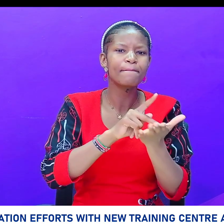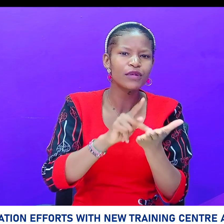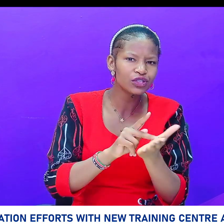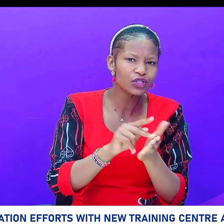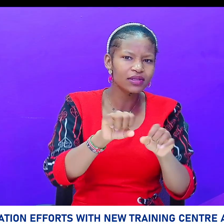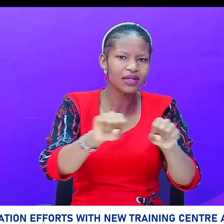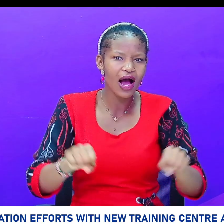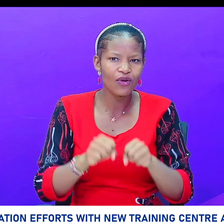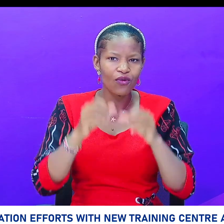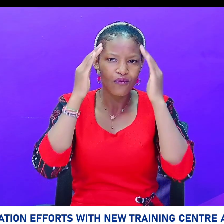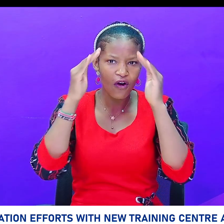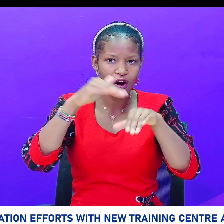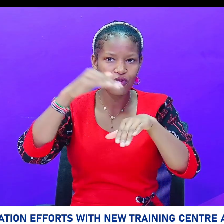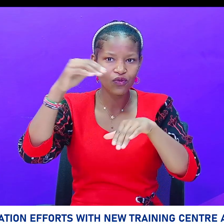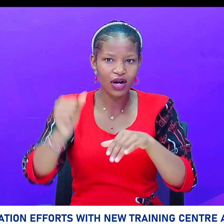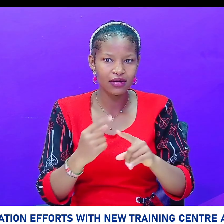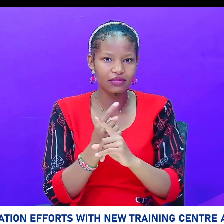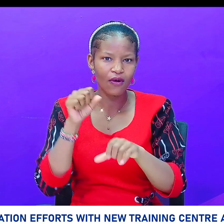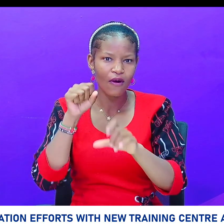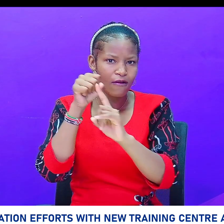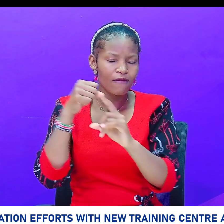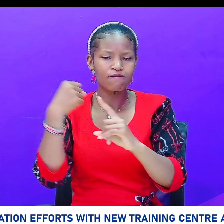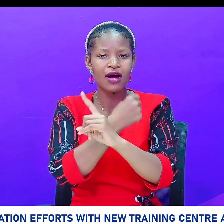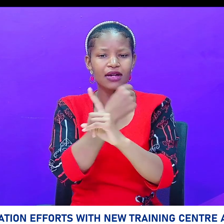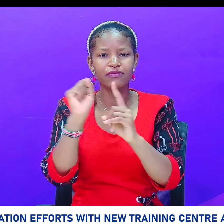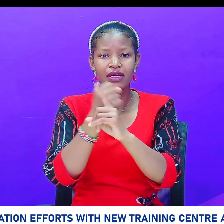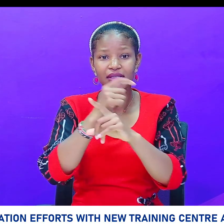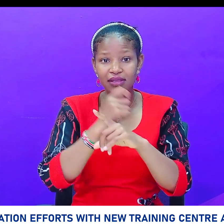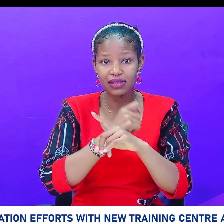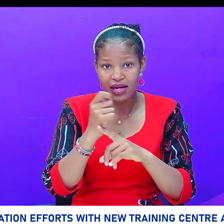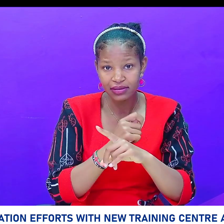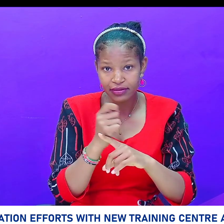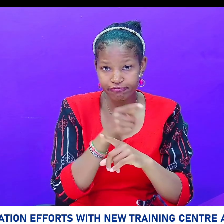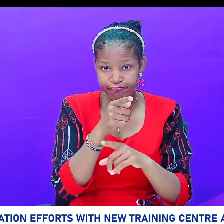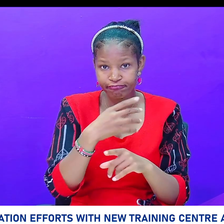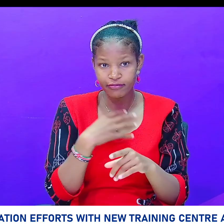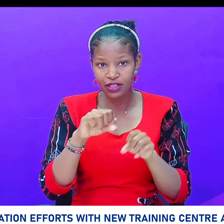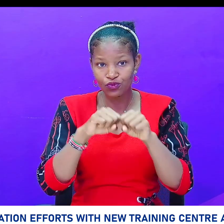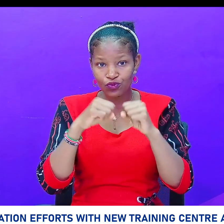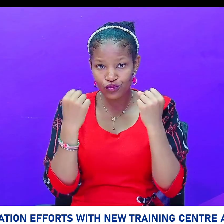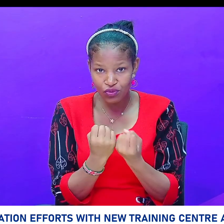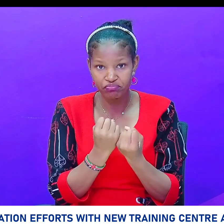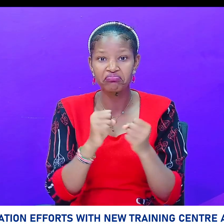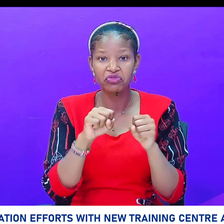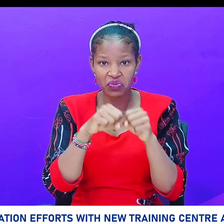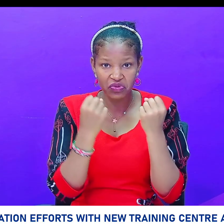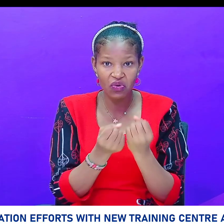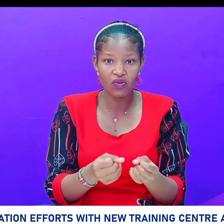The project is part of a wider reforms in the prison system focusing on vocational training,